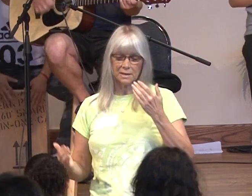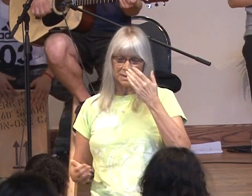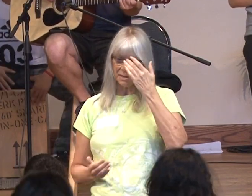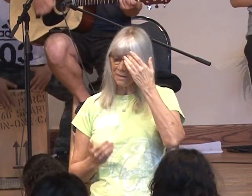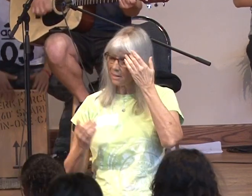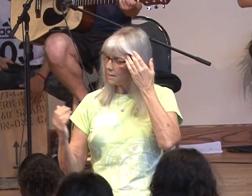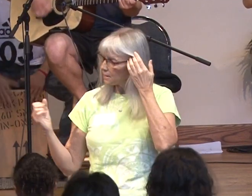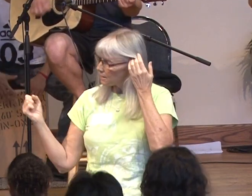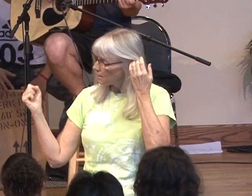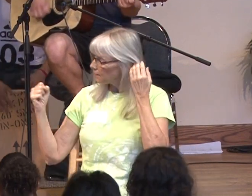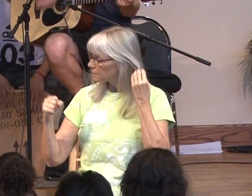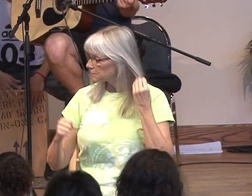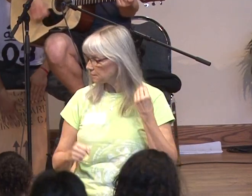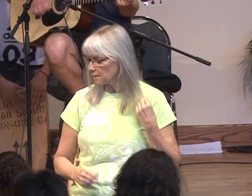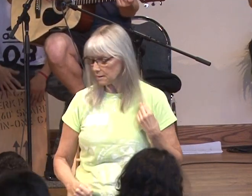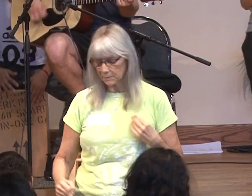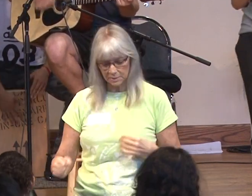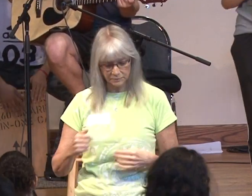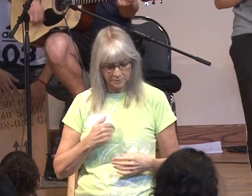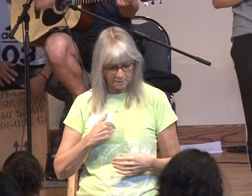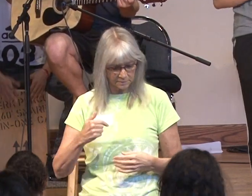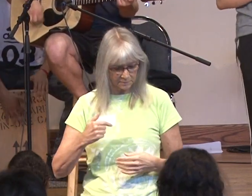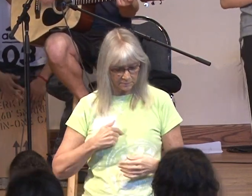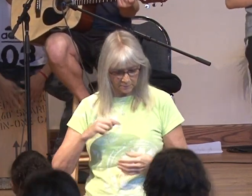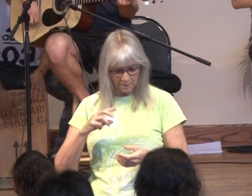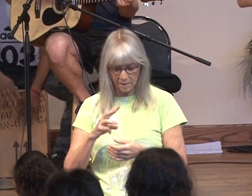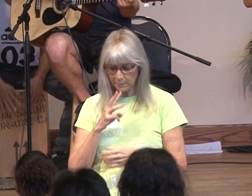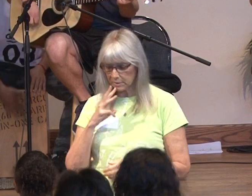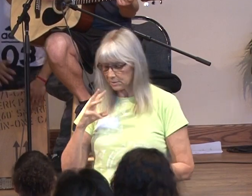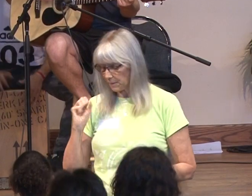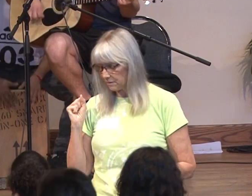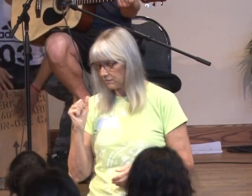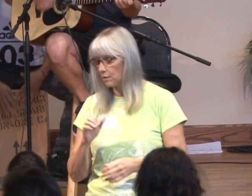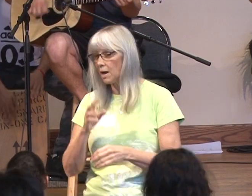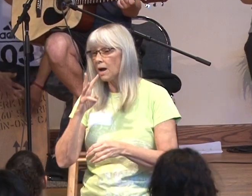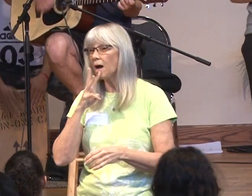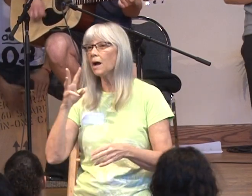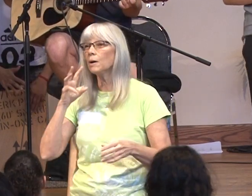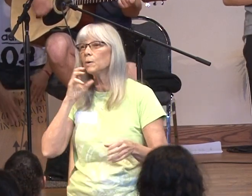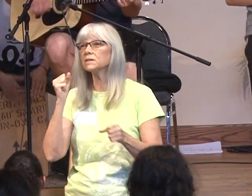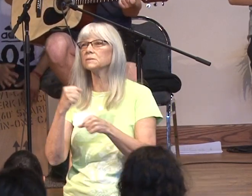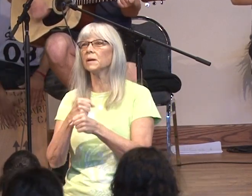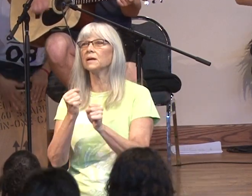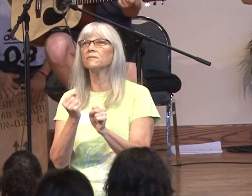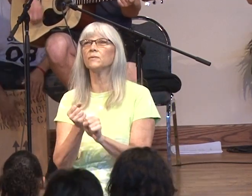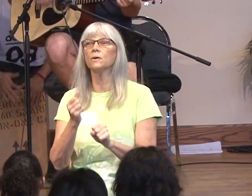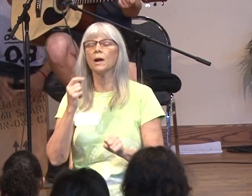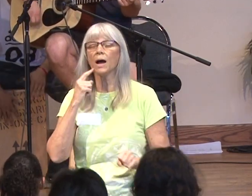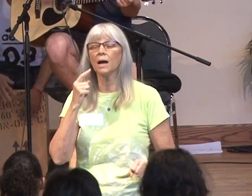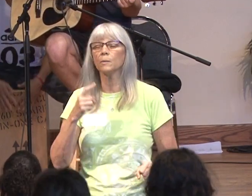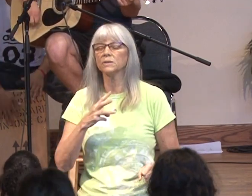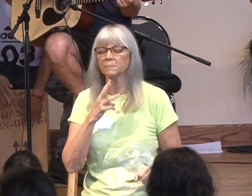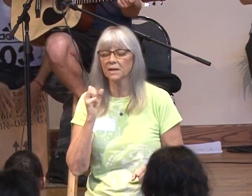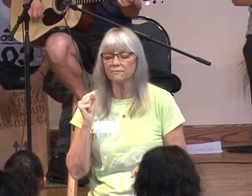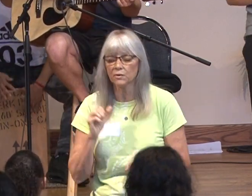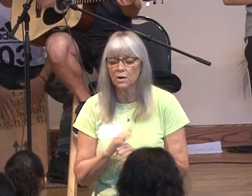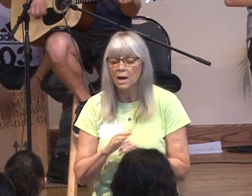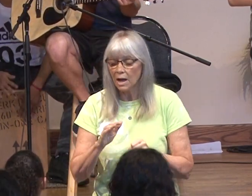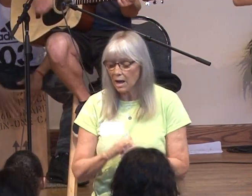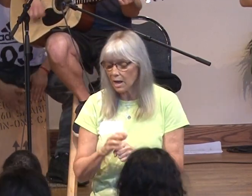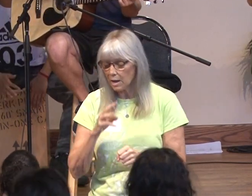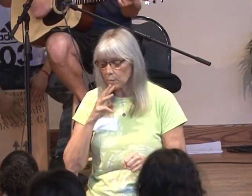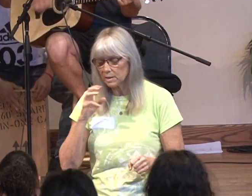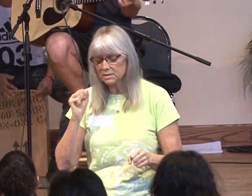Yeah, yeah. Cause I was made for, I was made for, I was made for, I was made